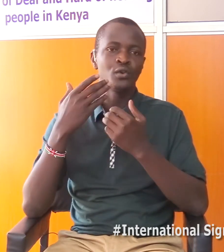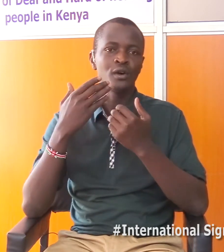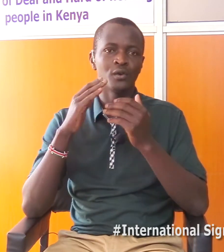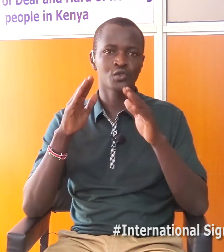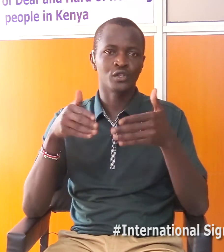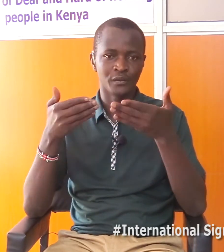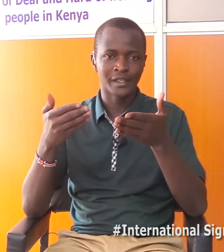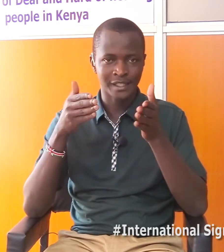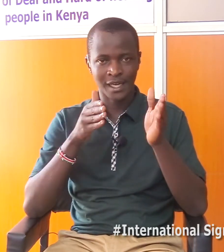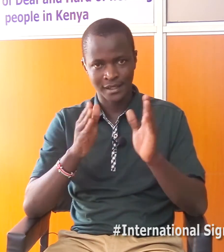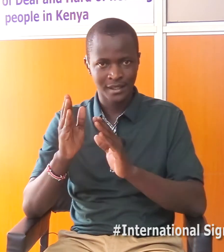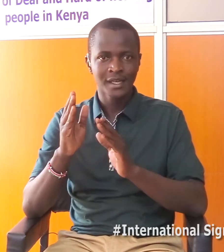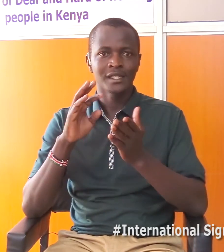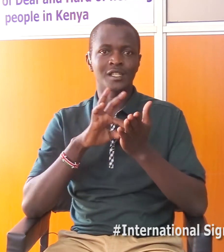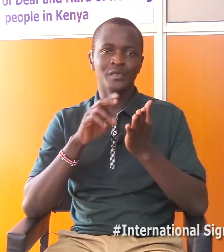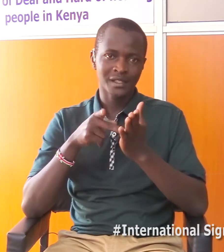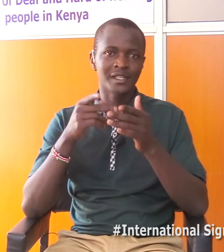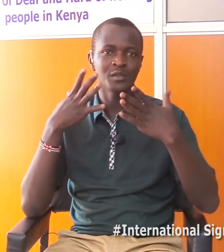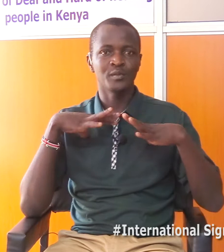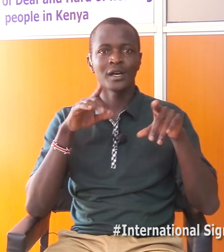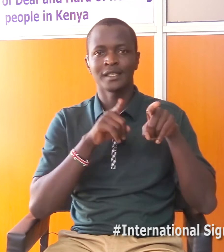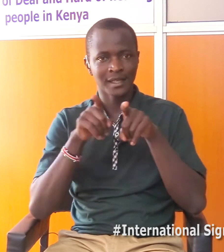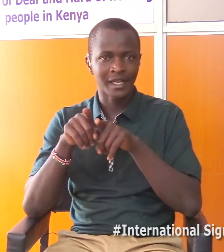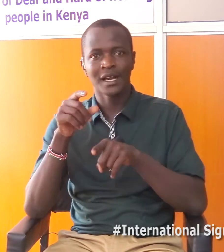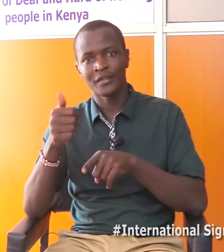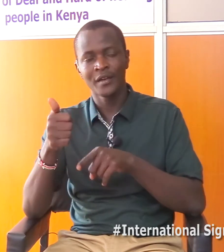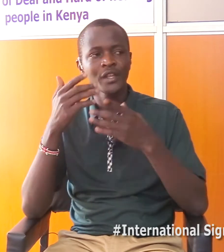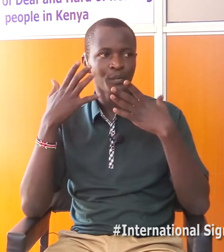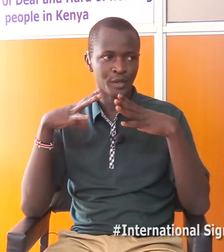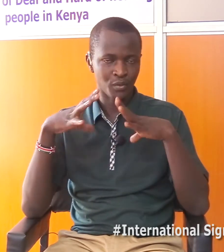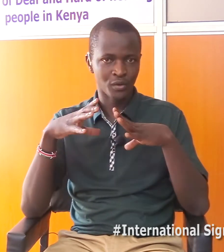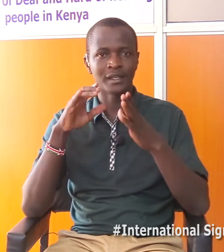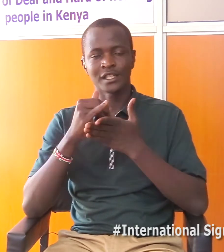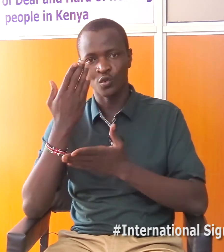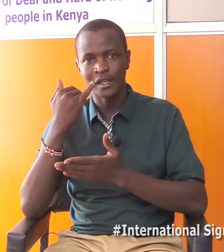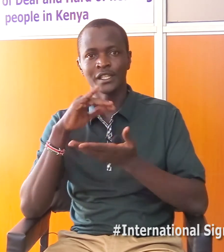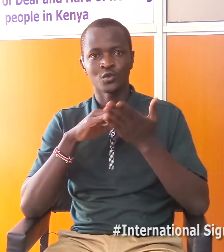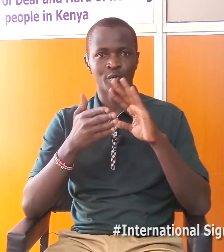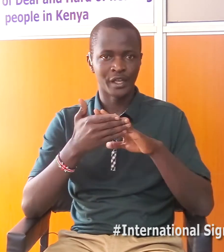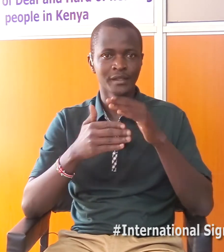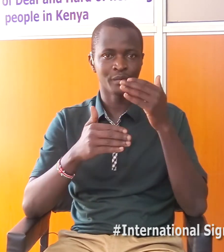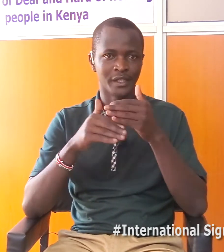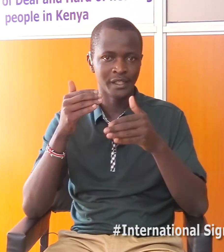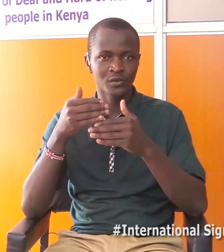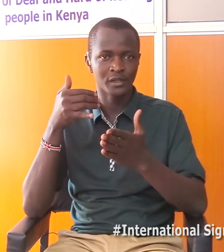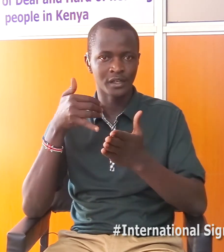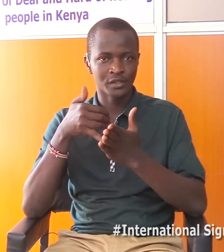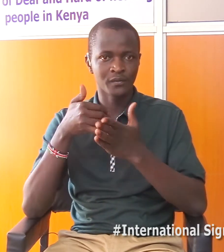people are also given chance. It means that these people are just like other people, and that's why it was building inclusive for